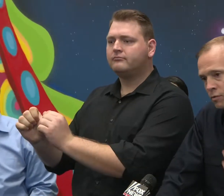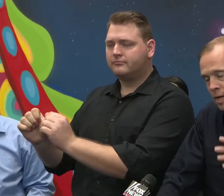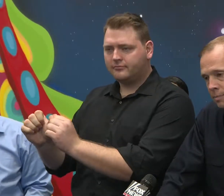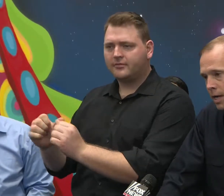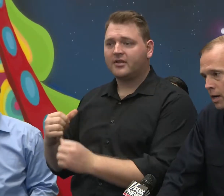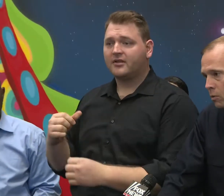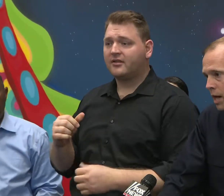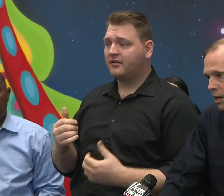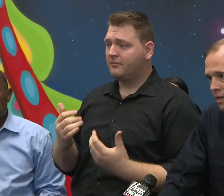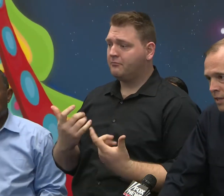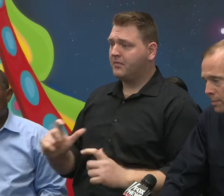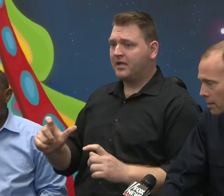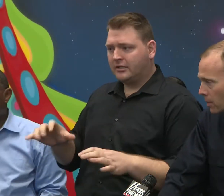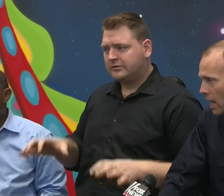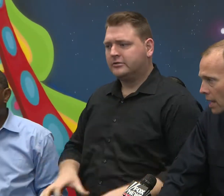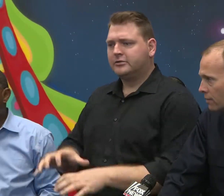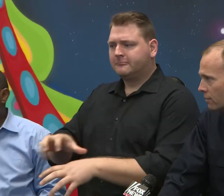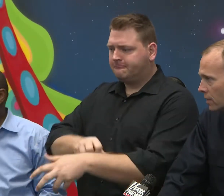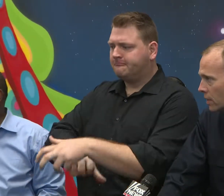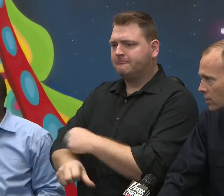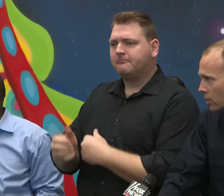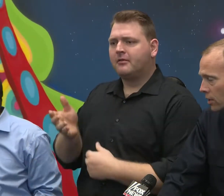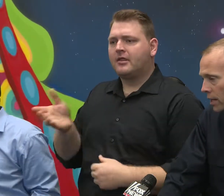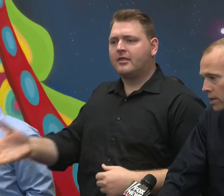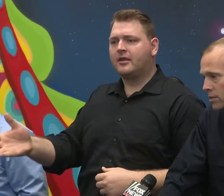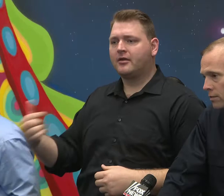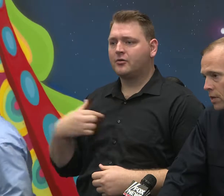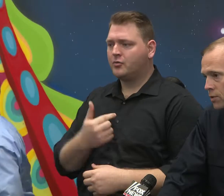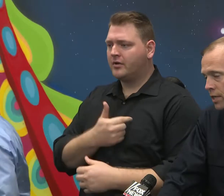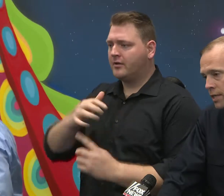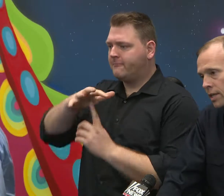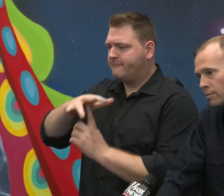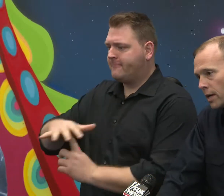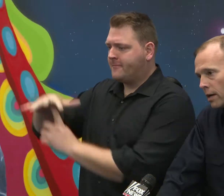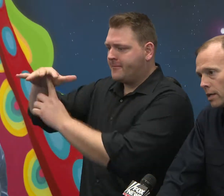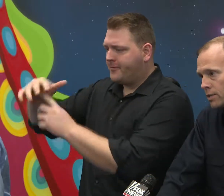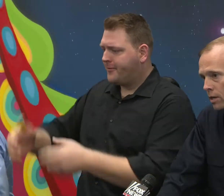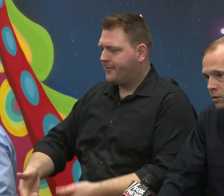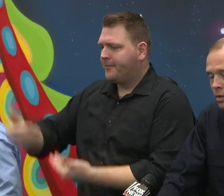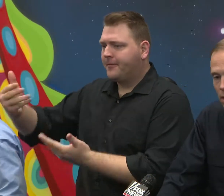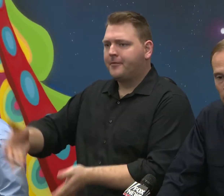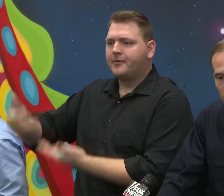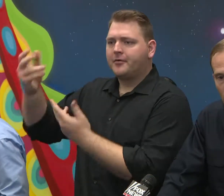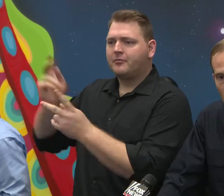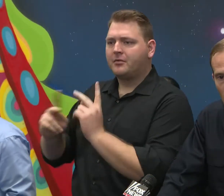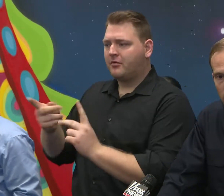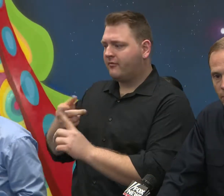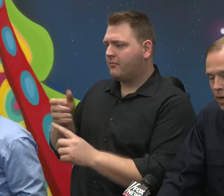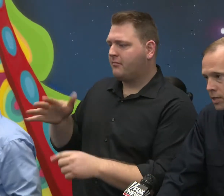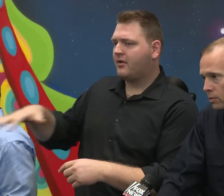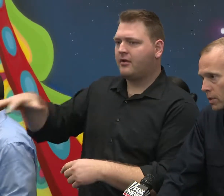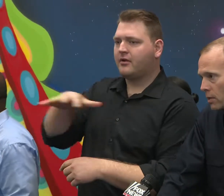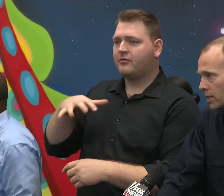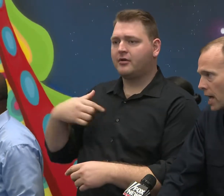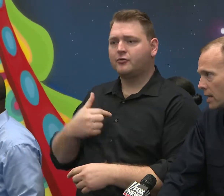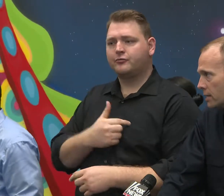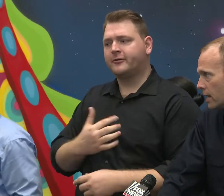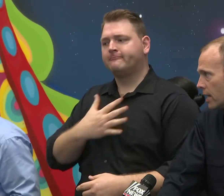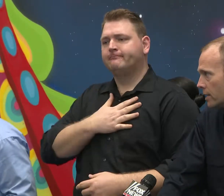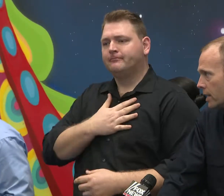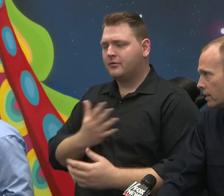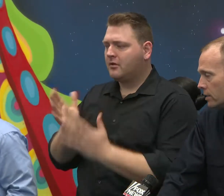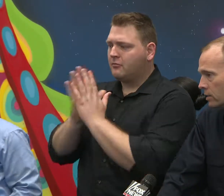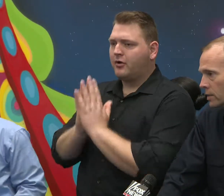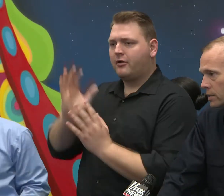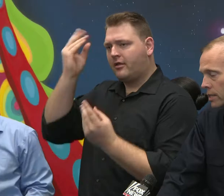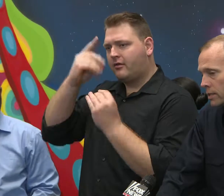big movement up there. We're airlifting people out of certain areas of those cities up there, and so. Our hearts and prayers are with those guys